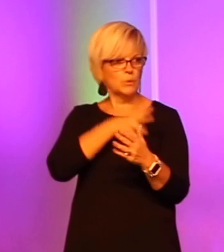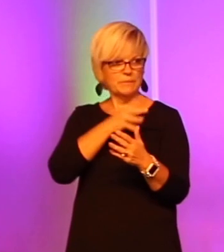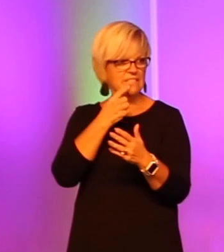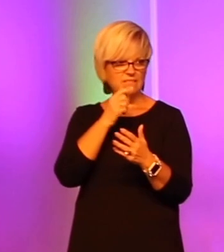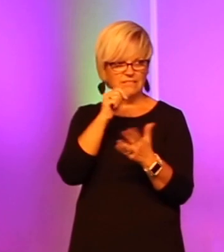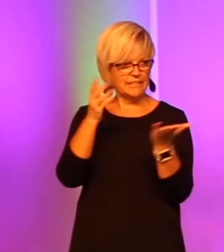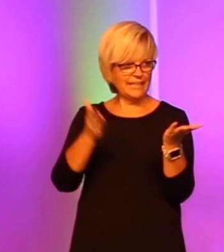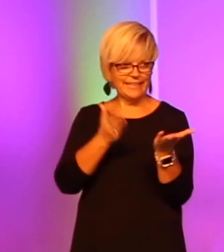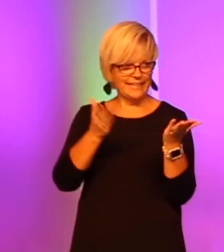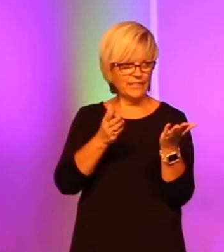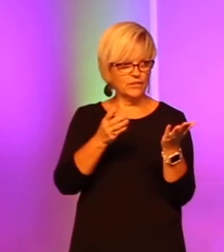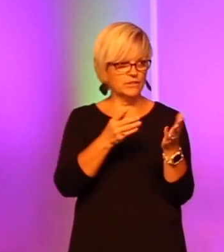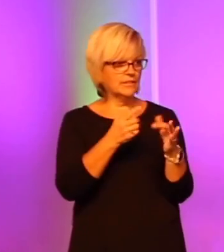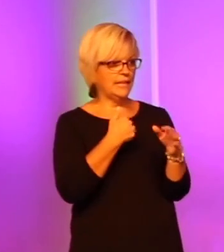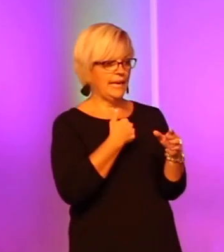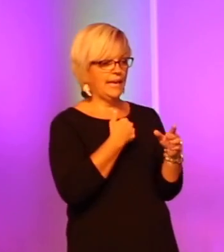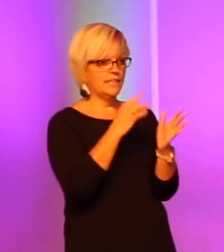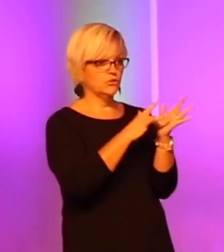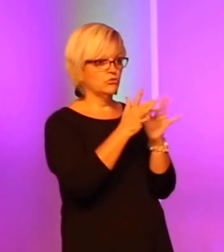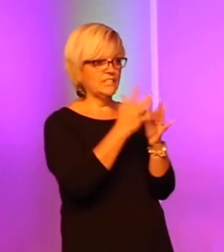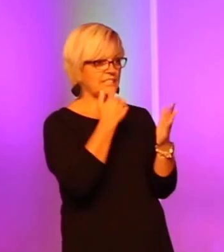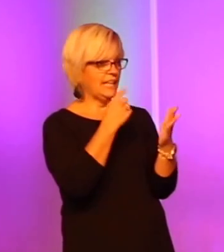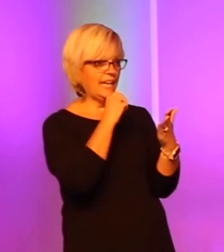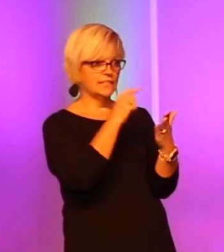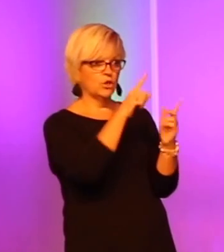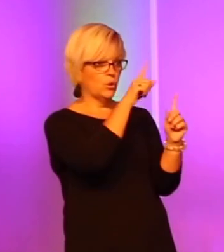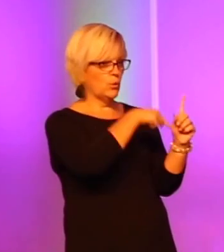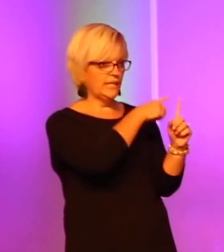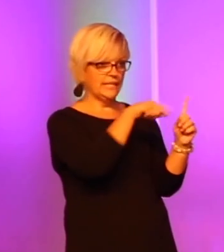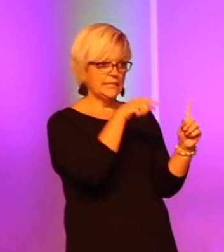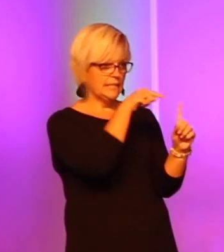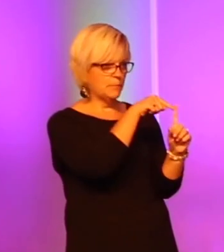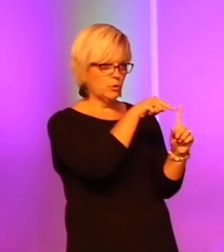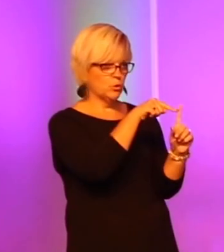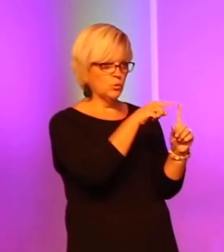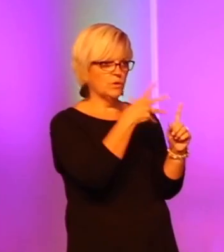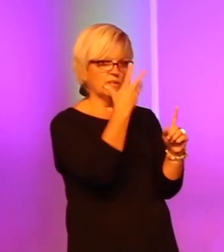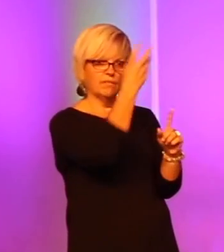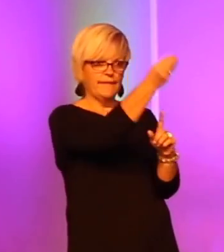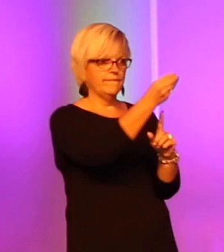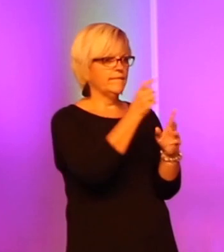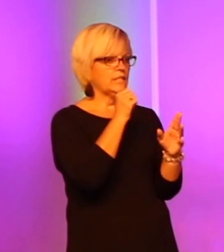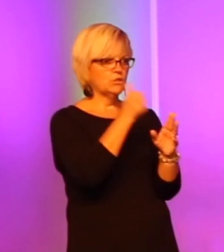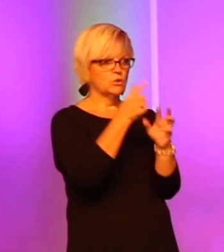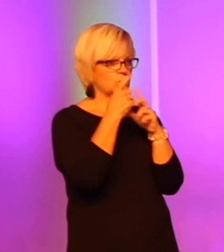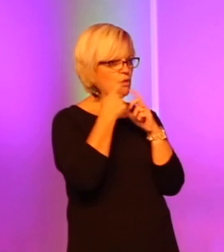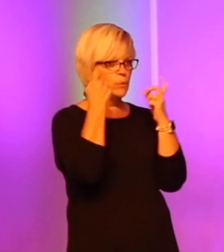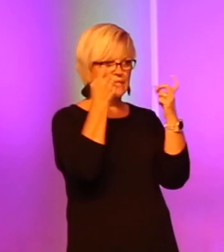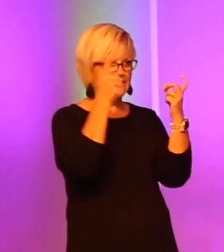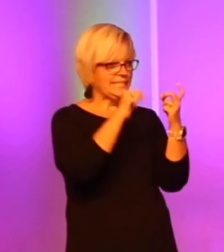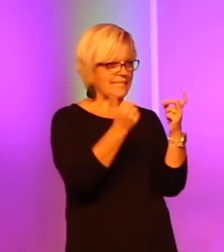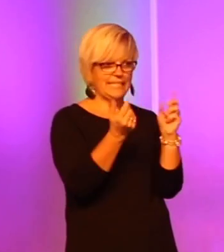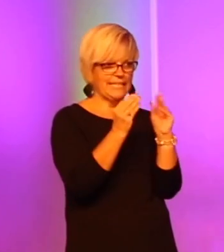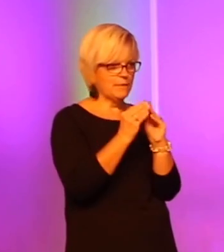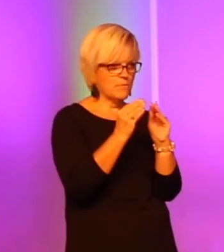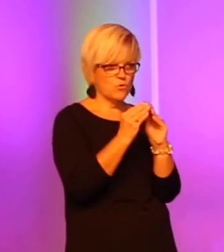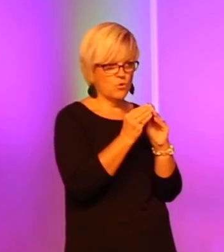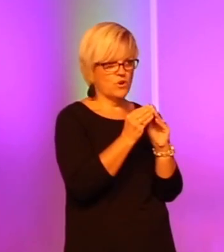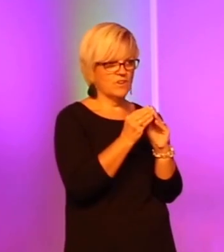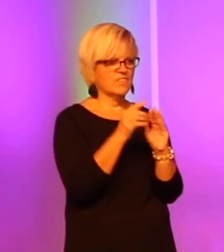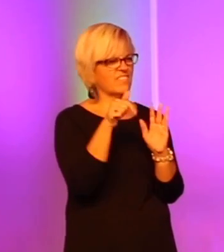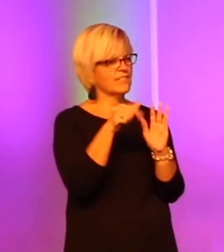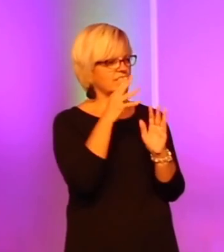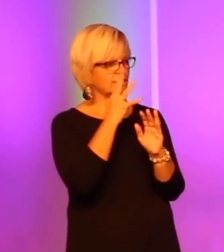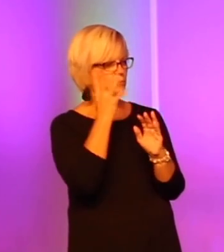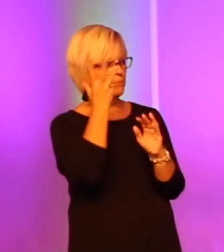And he says, well, neither do I condemn you. Go and sin no more. That's the beauty of Jesus in this issue